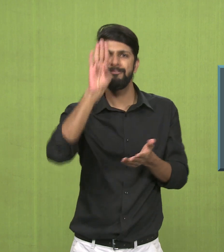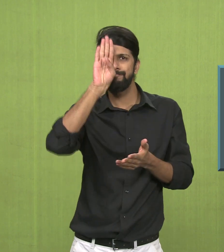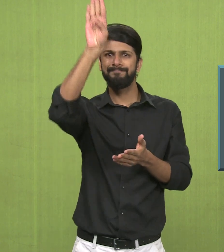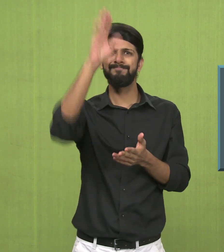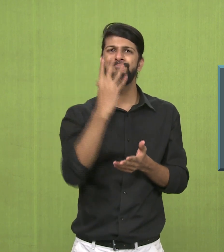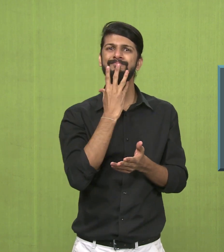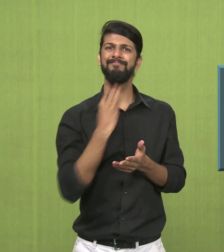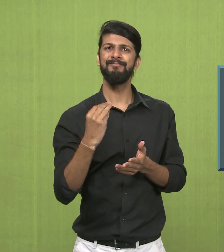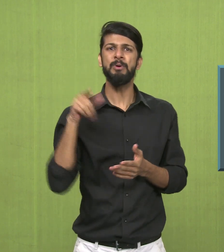the Mughal